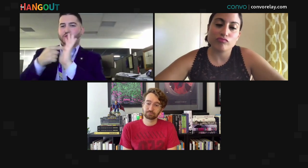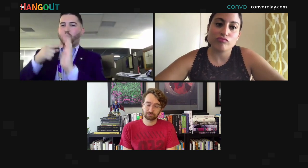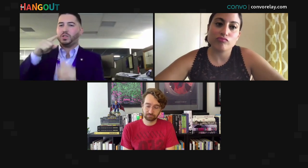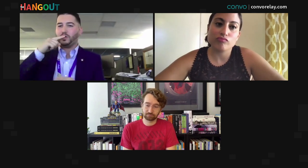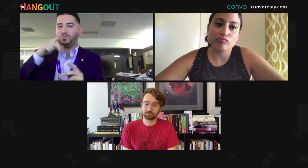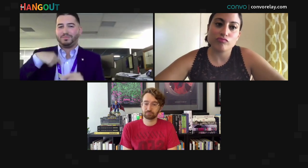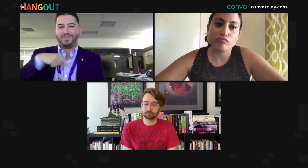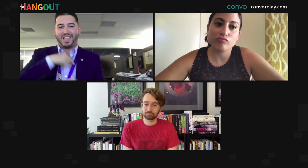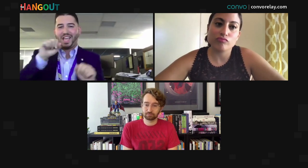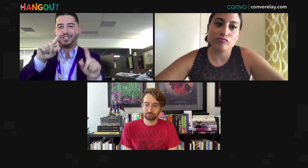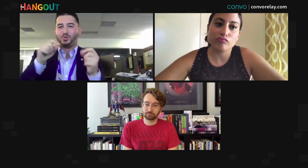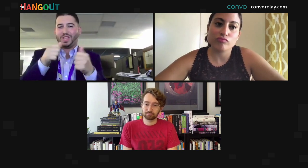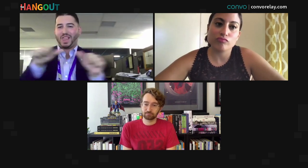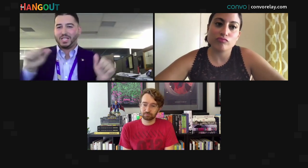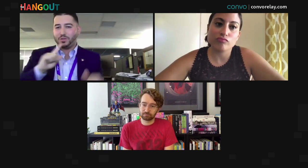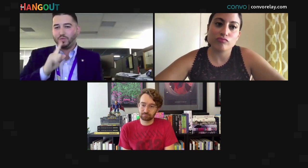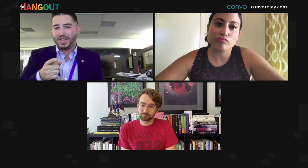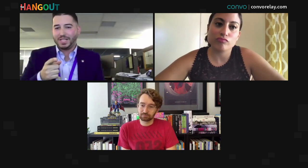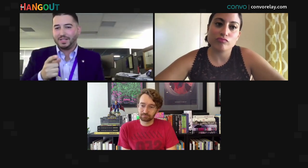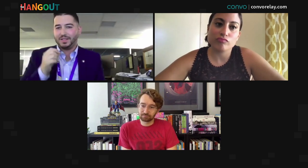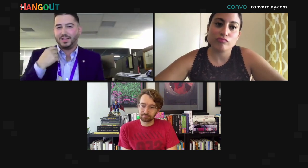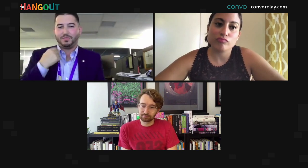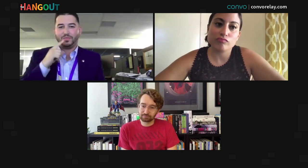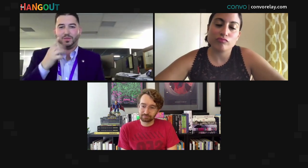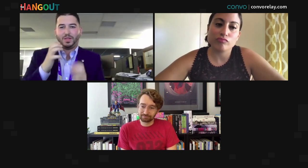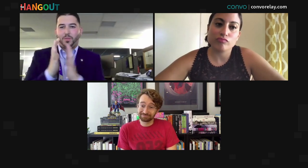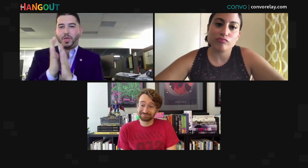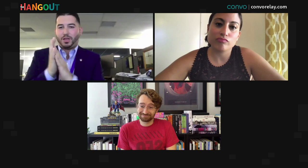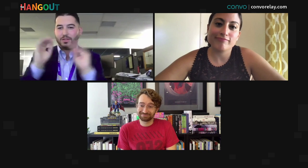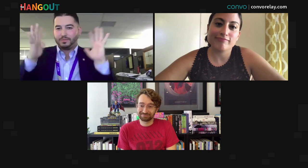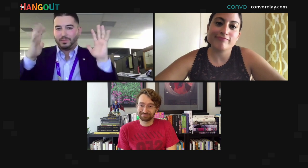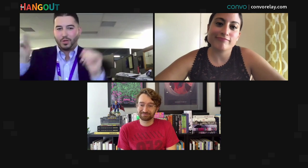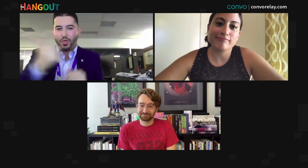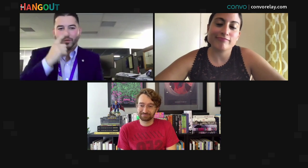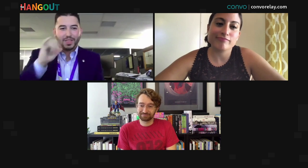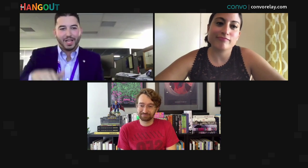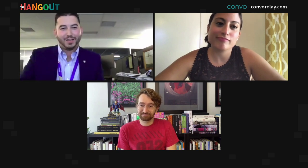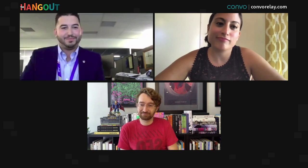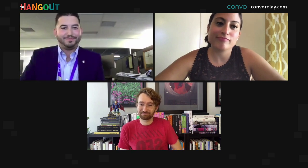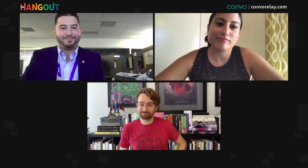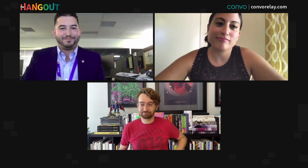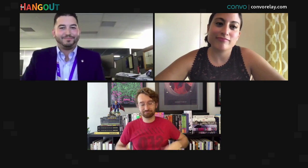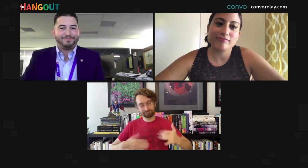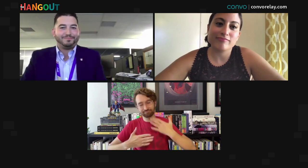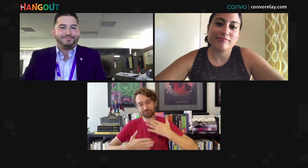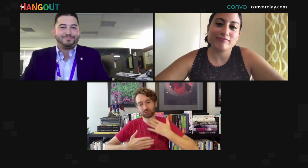to elevate ourselves and elevate the community and show the world.